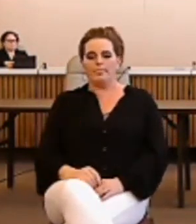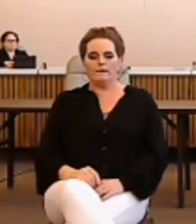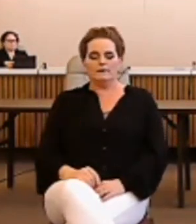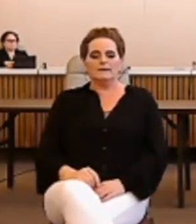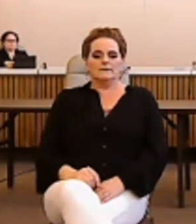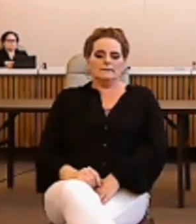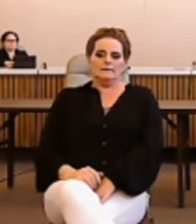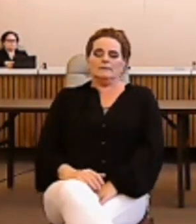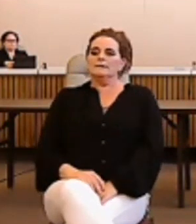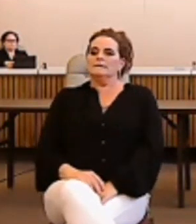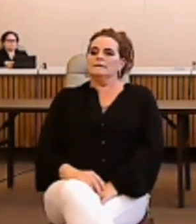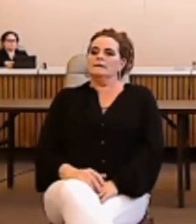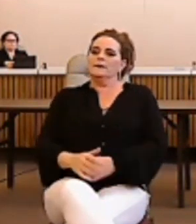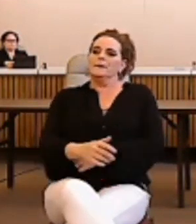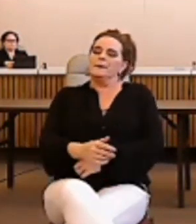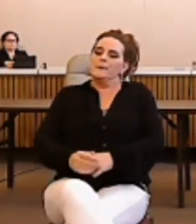Okay.